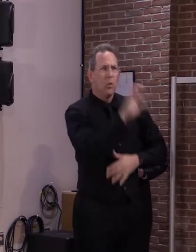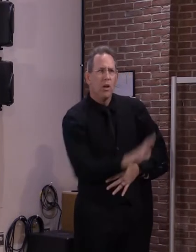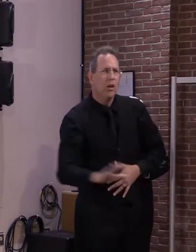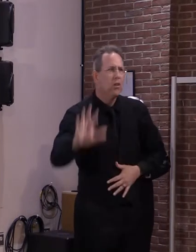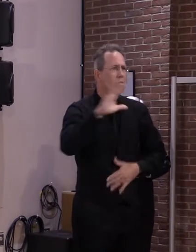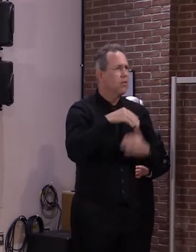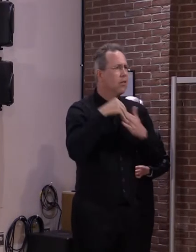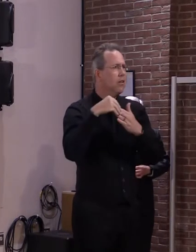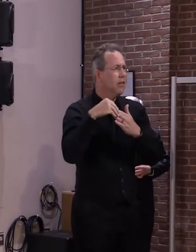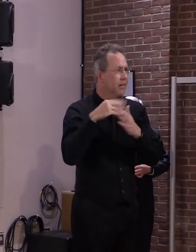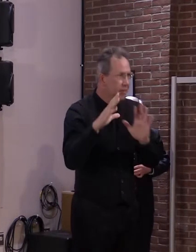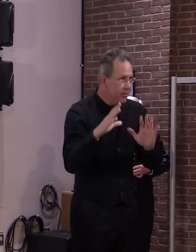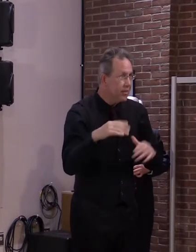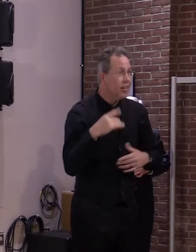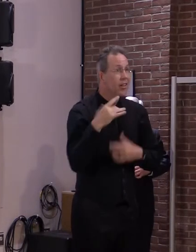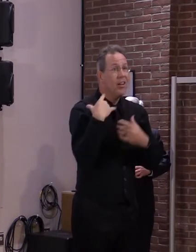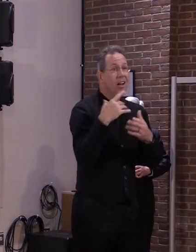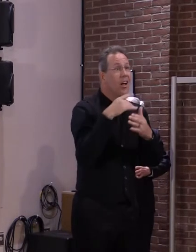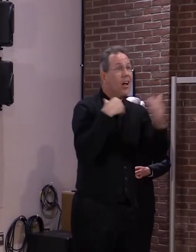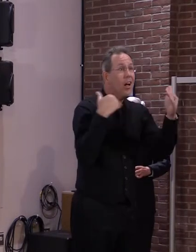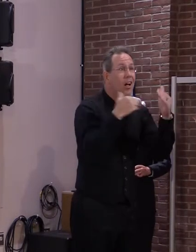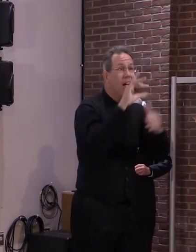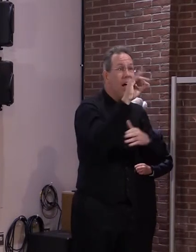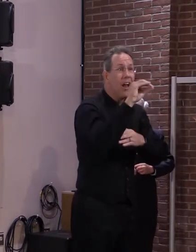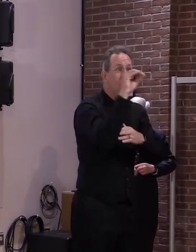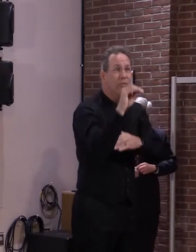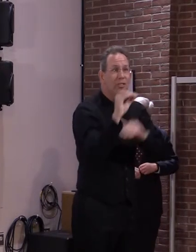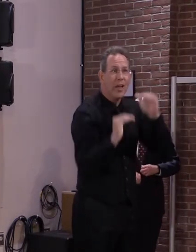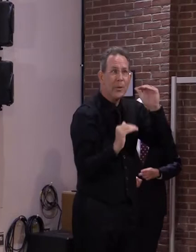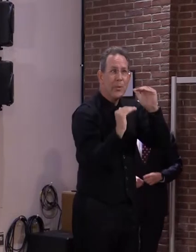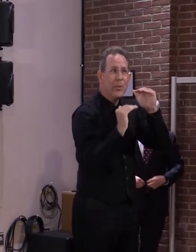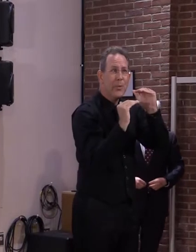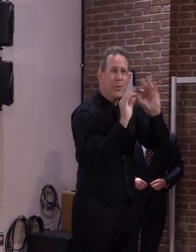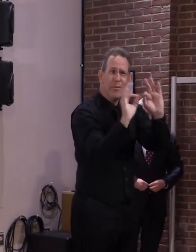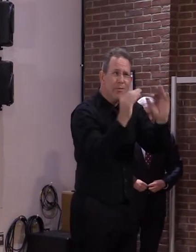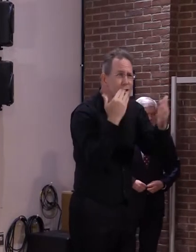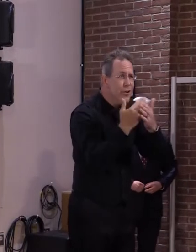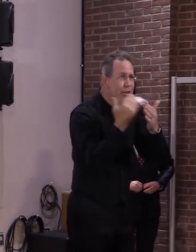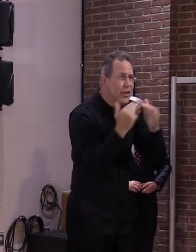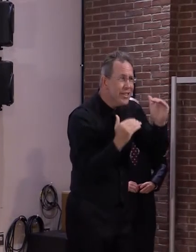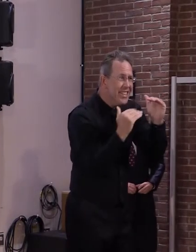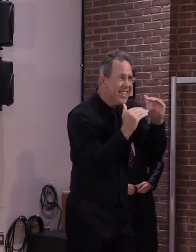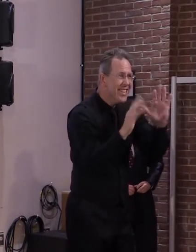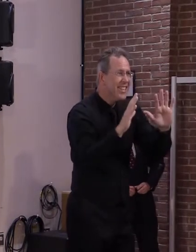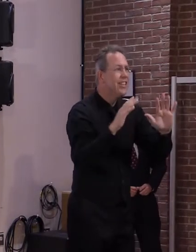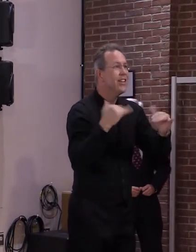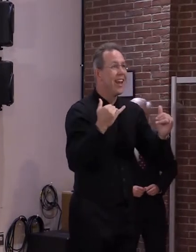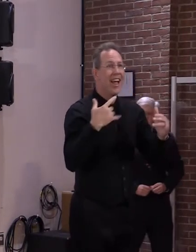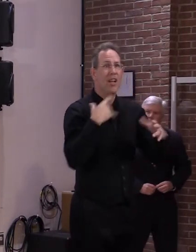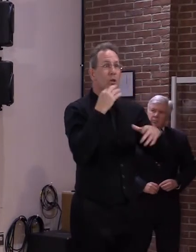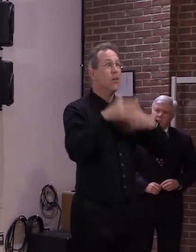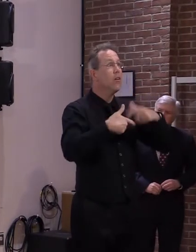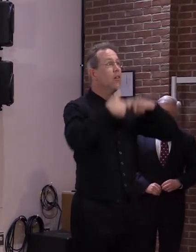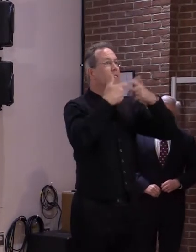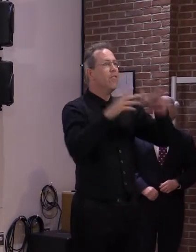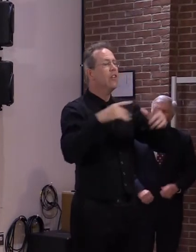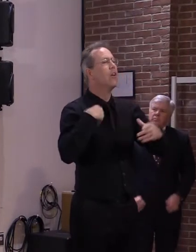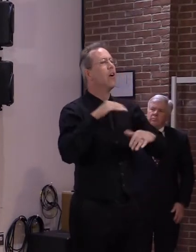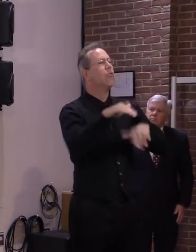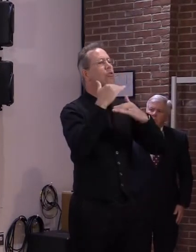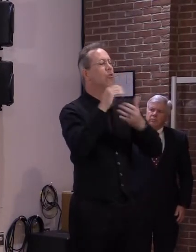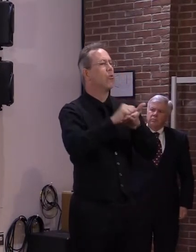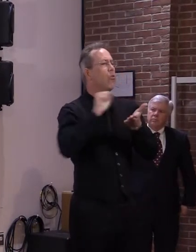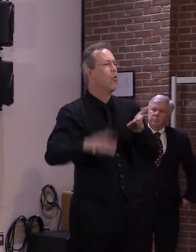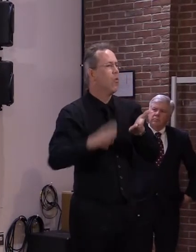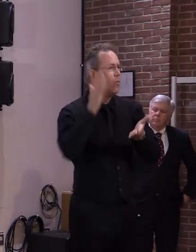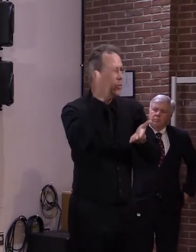goal when we'll lift all remaining COVID restrictions. We're not giving the exact numbers today